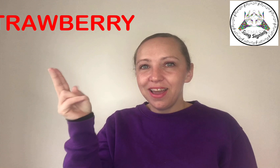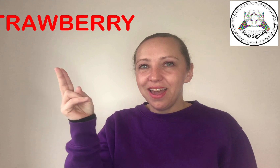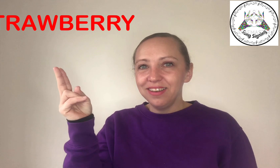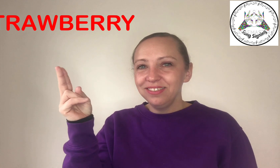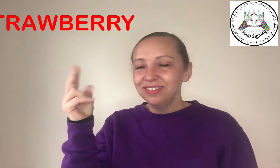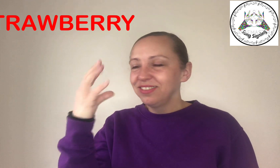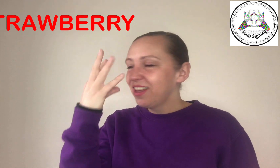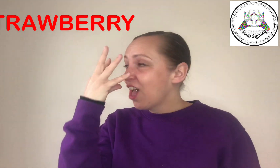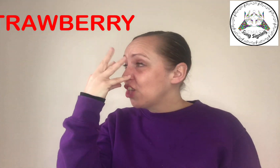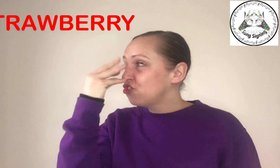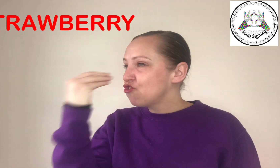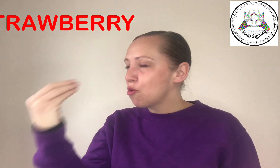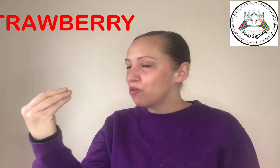Again, strawberry.